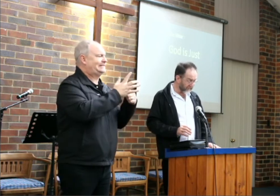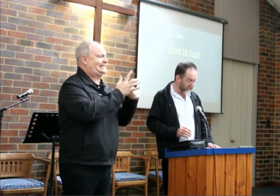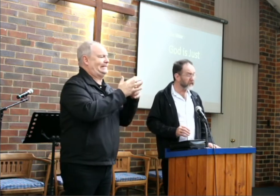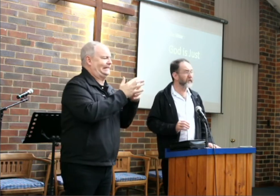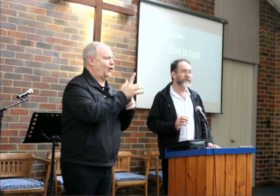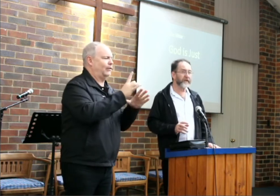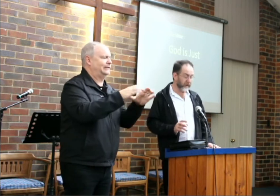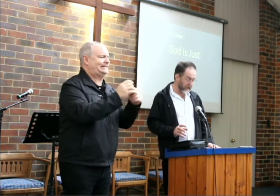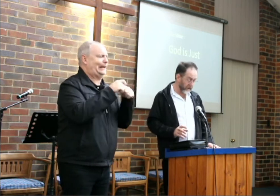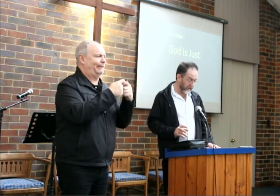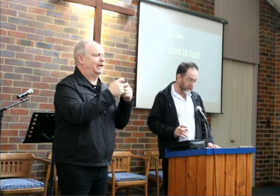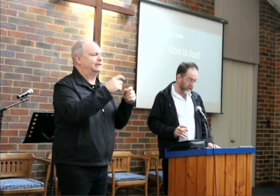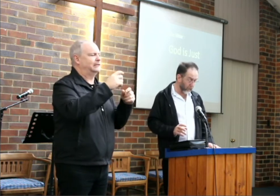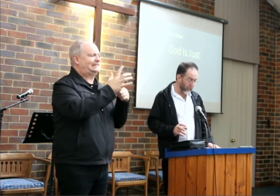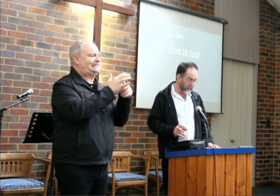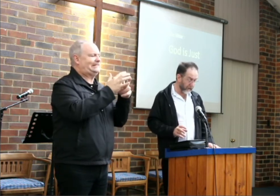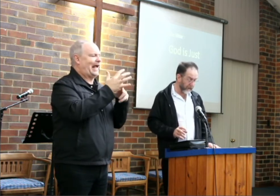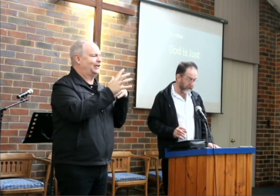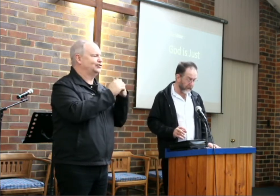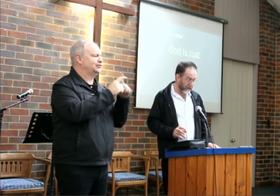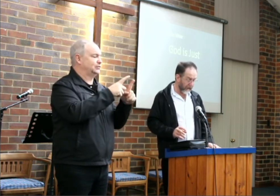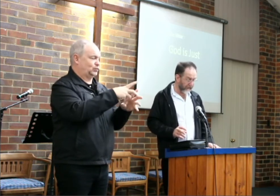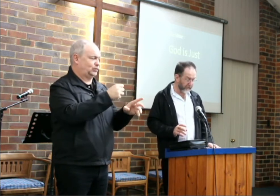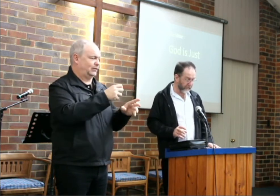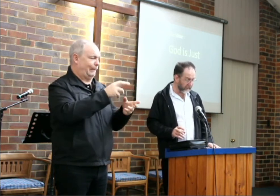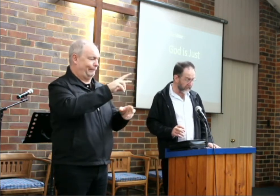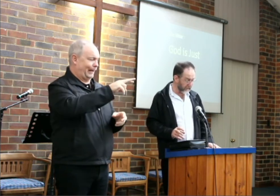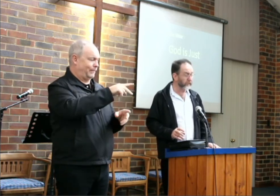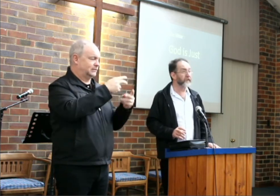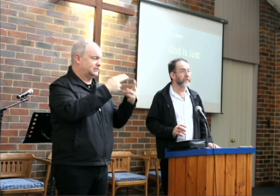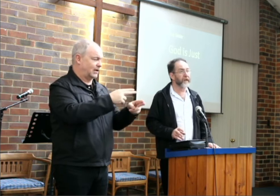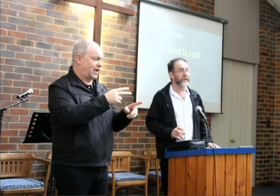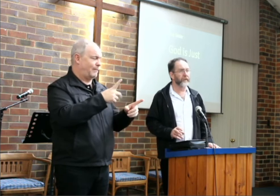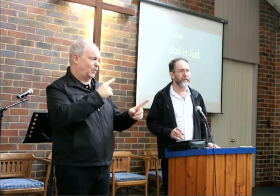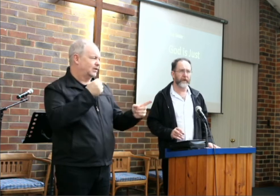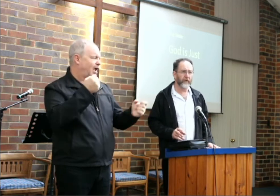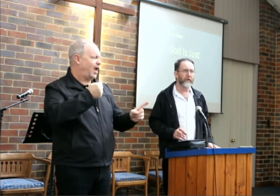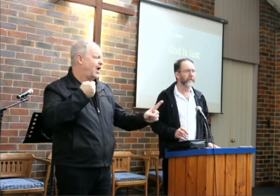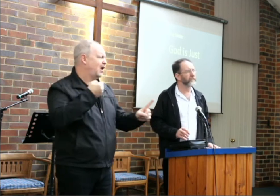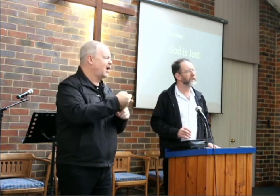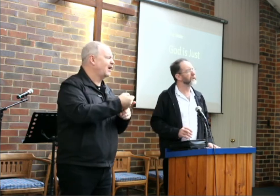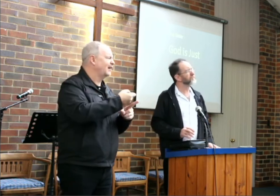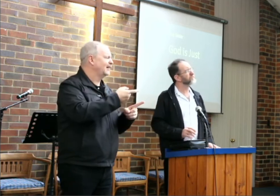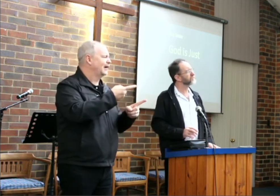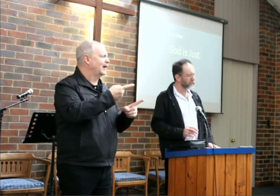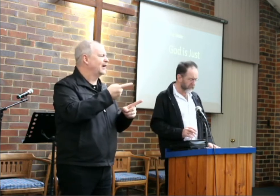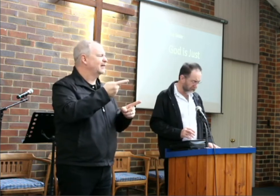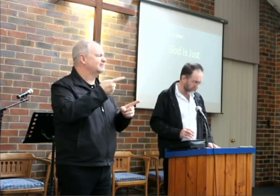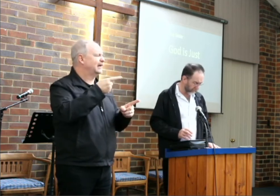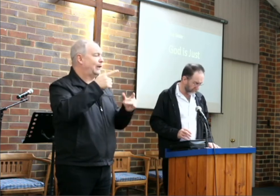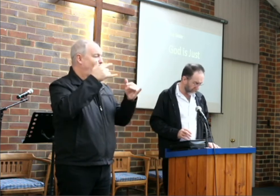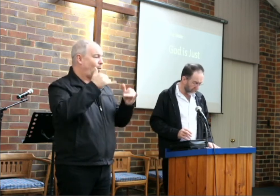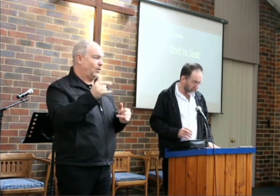been sentenced to 6 years behind bars after pleading guilty to manslaughter in court. What was